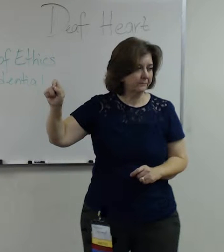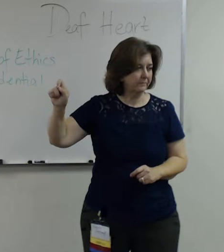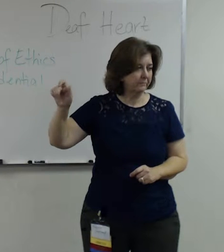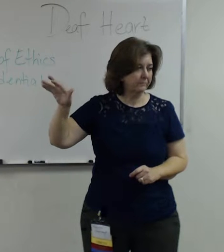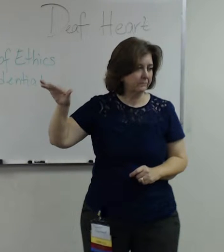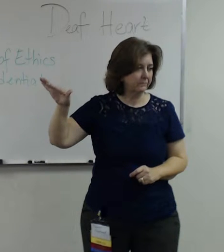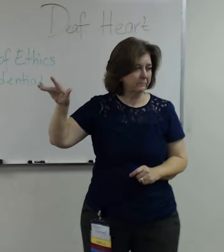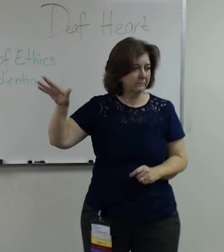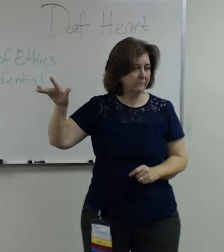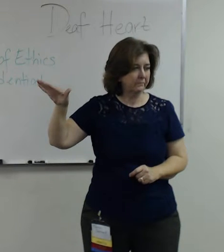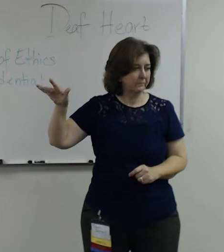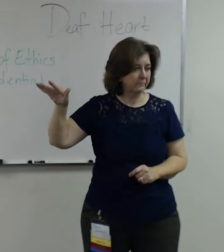what is it? I can't see it.